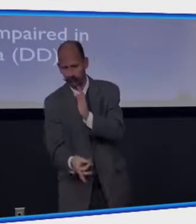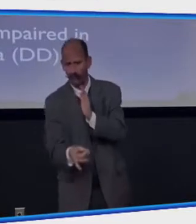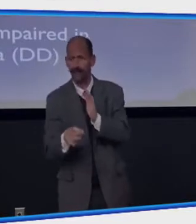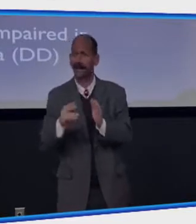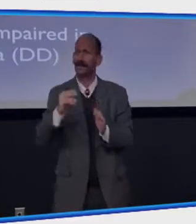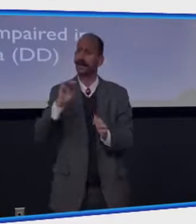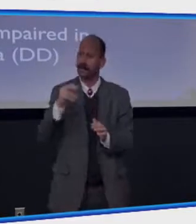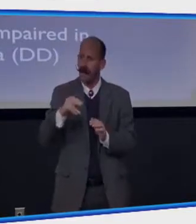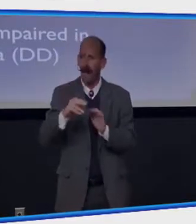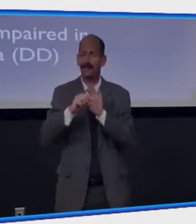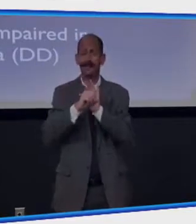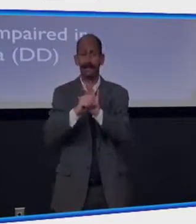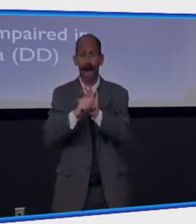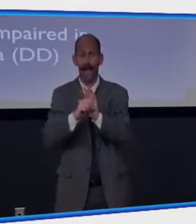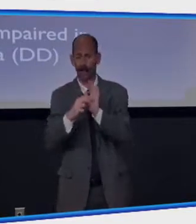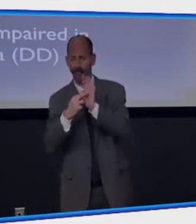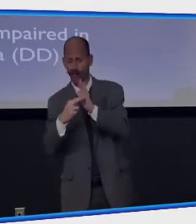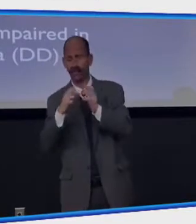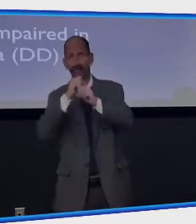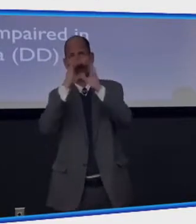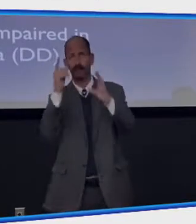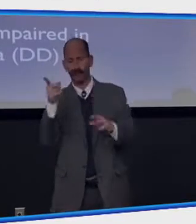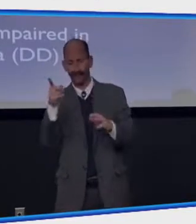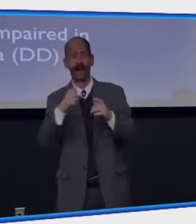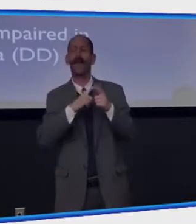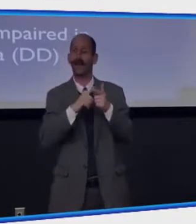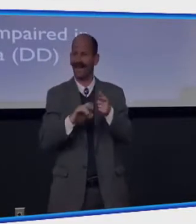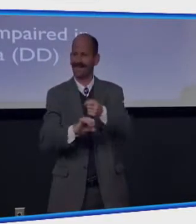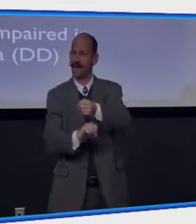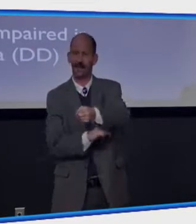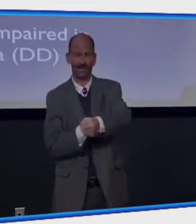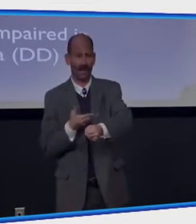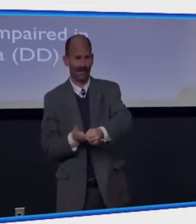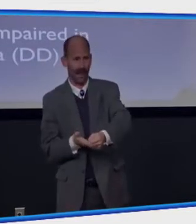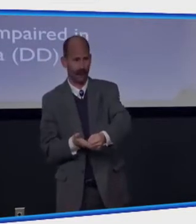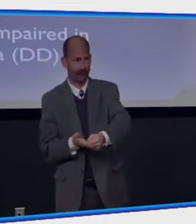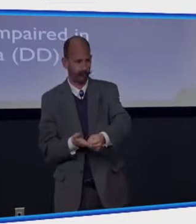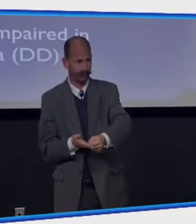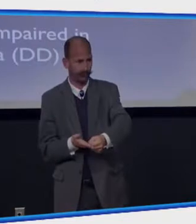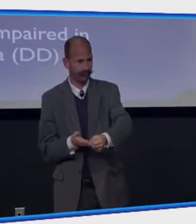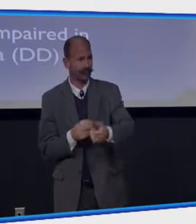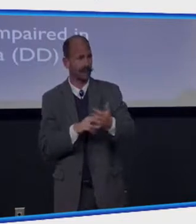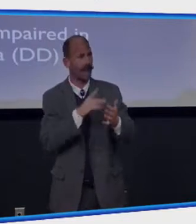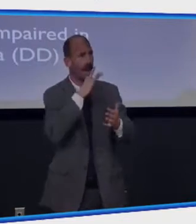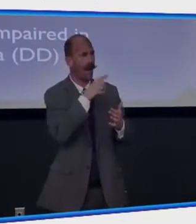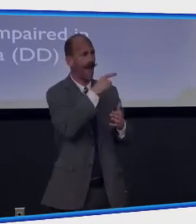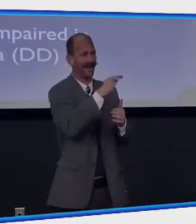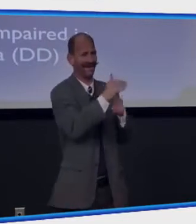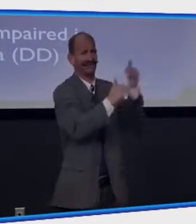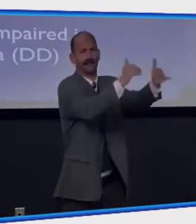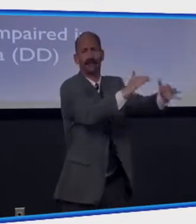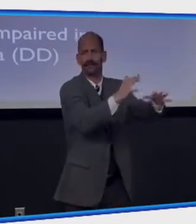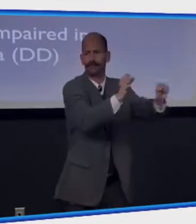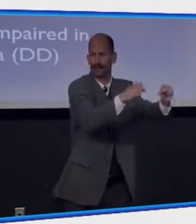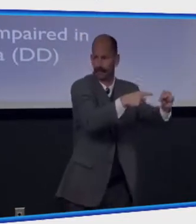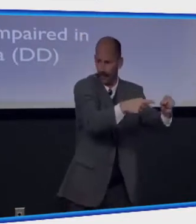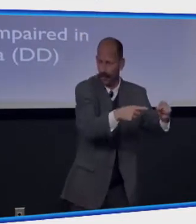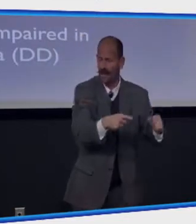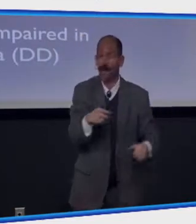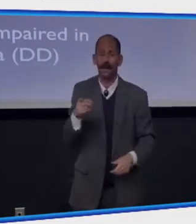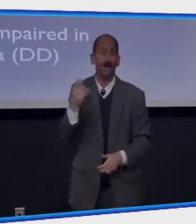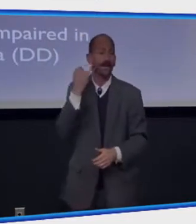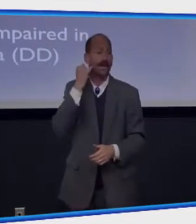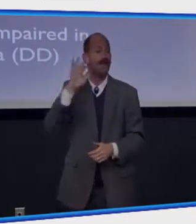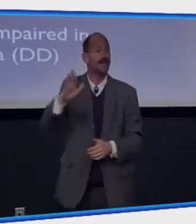represented, if they indeed provide the foundations, if you have a sharper, more refined non-symbolic number discrimination